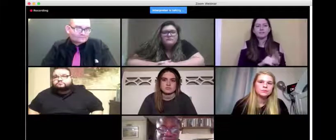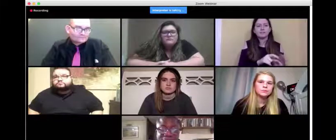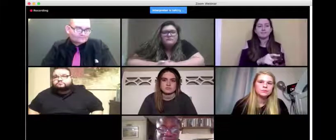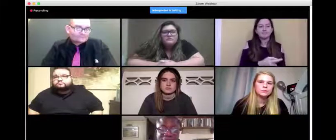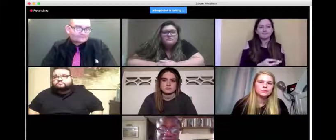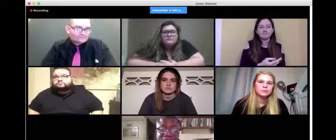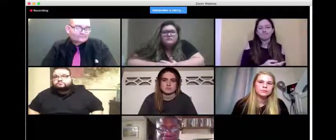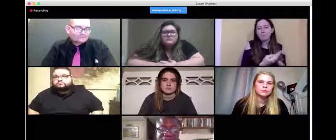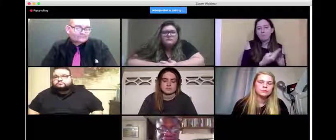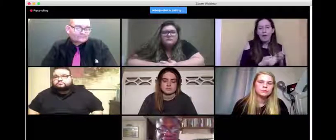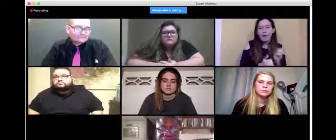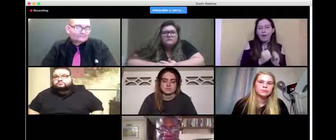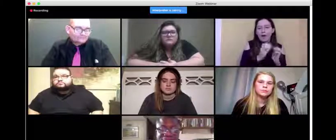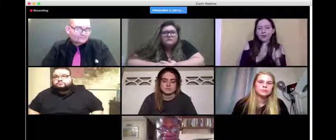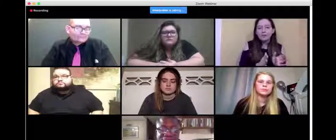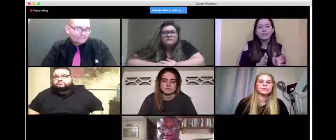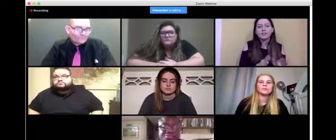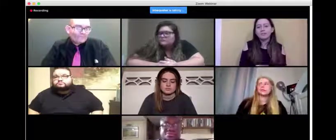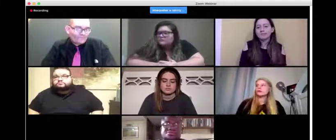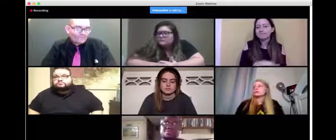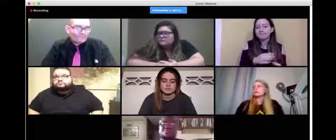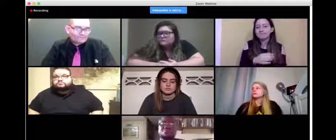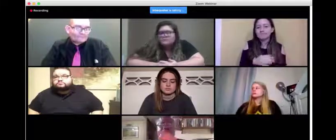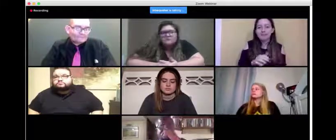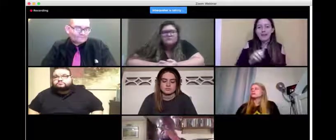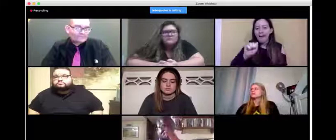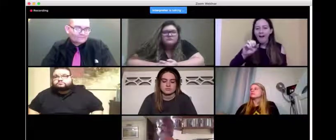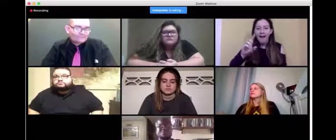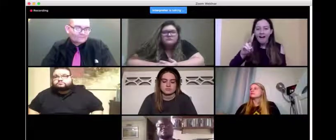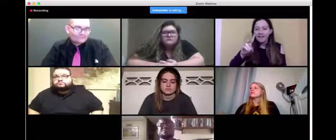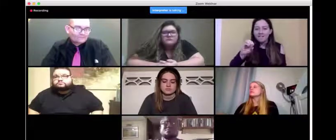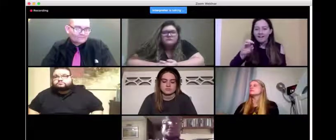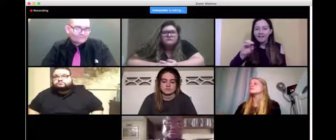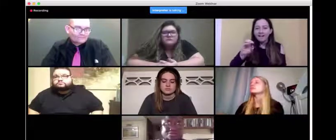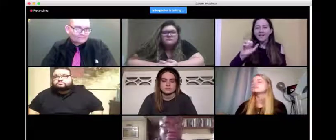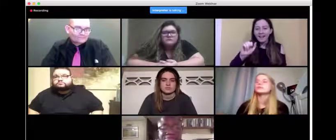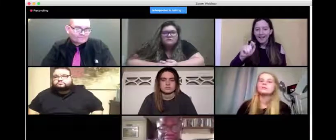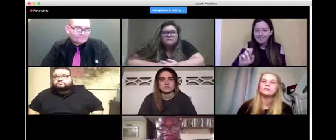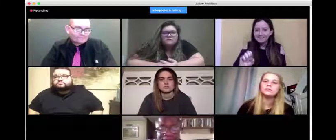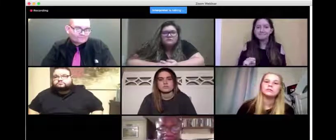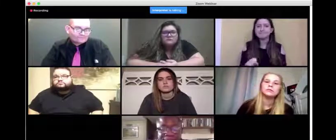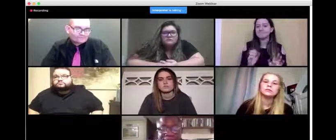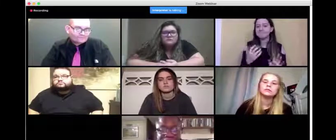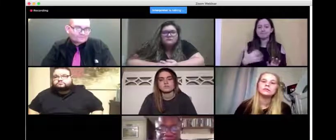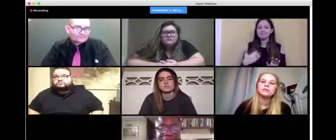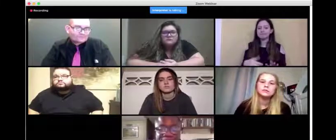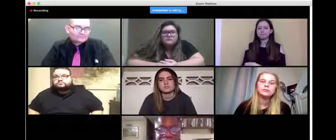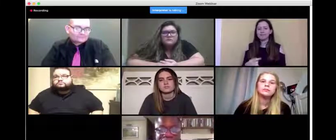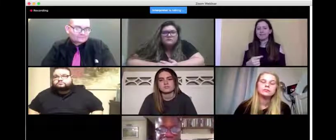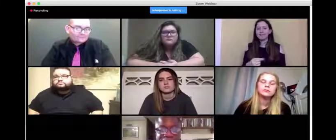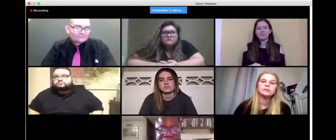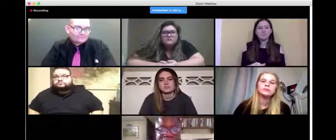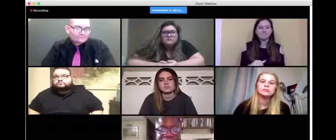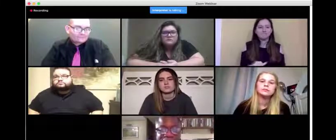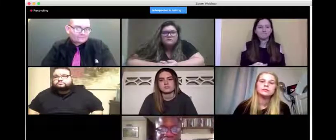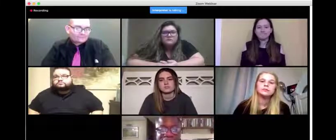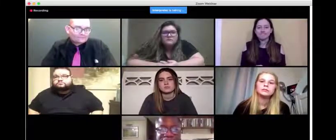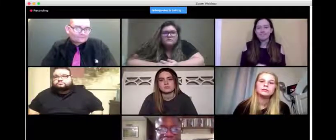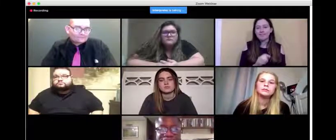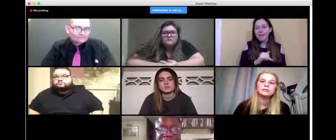identities and advocates. that's what's inspired me. So the two of them